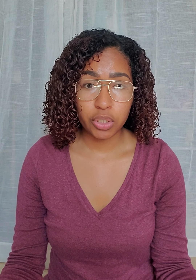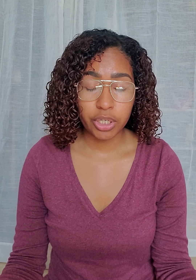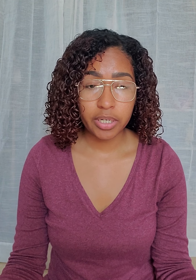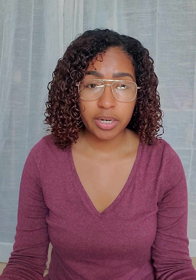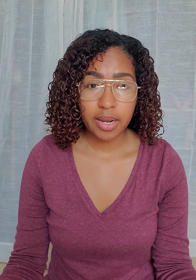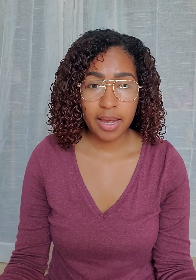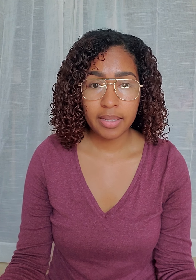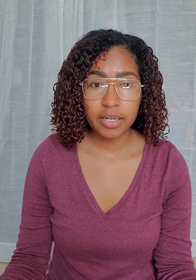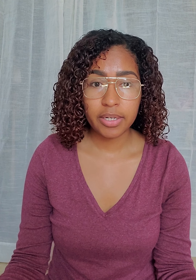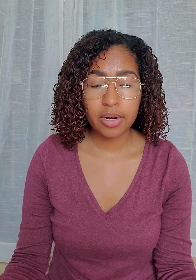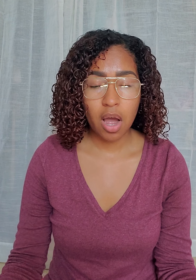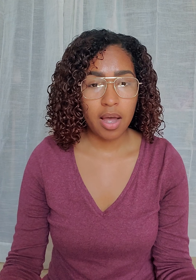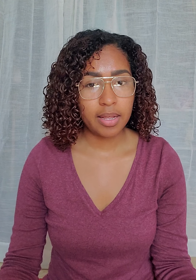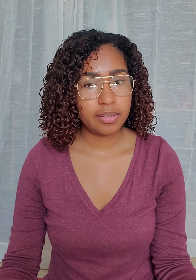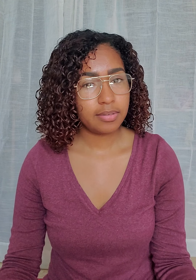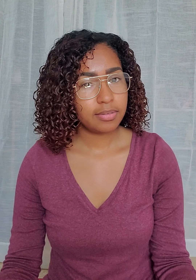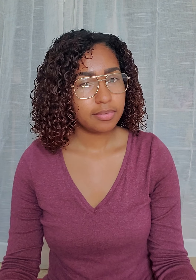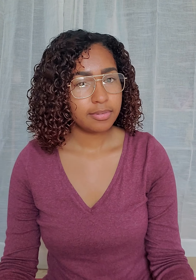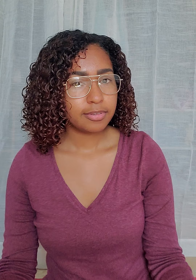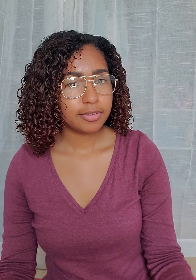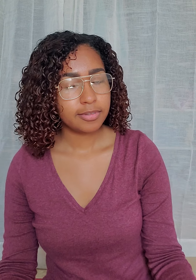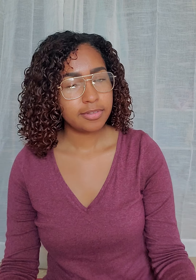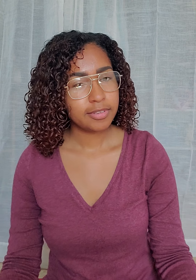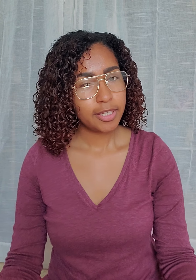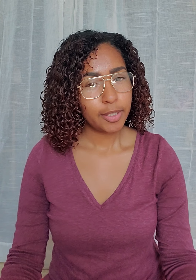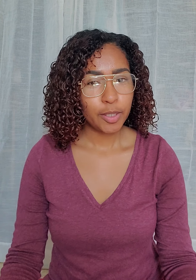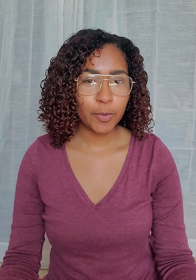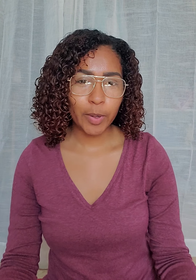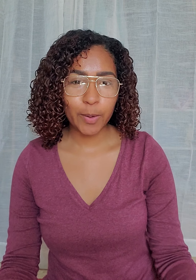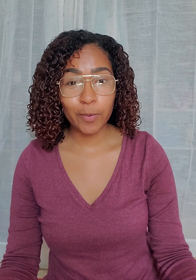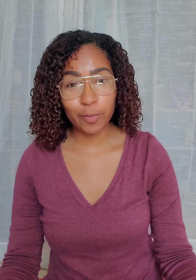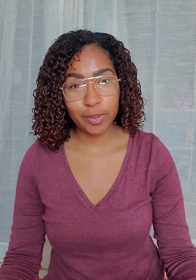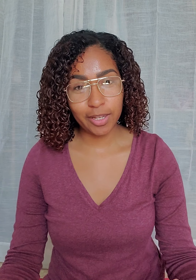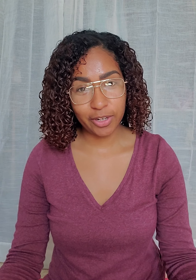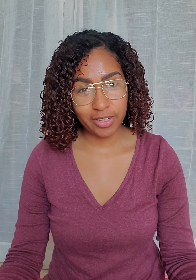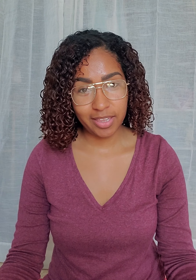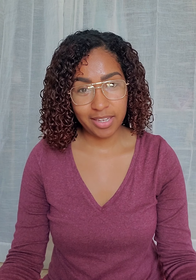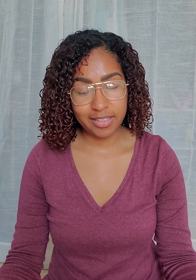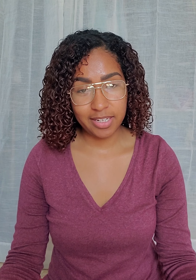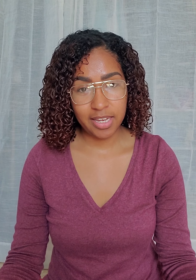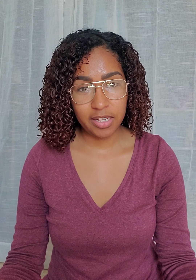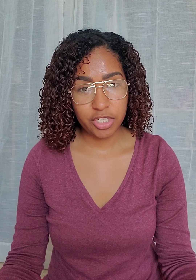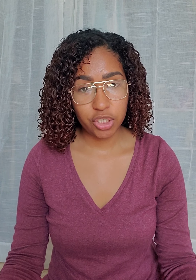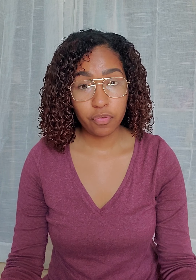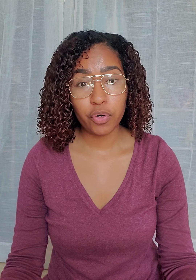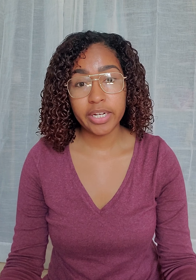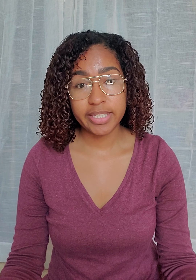learn, and they're not the way we would learn things in English. For